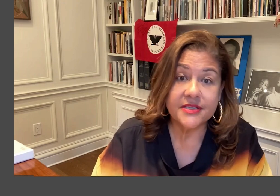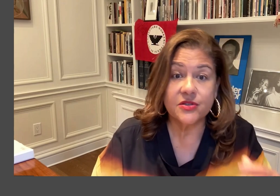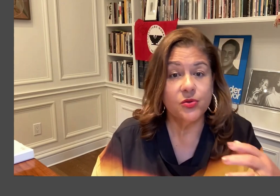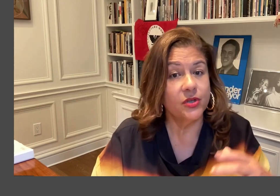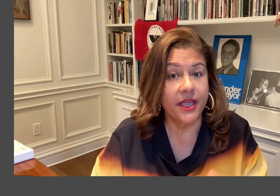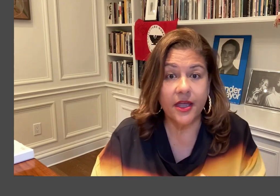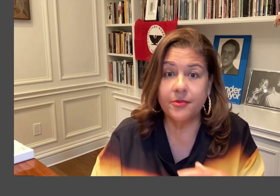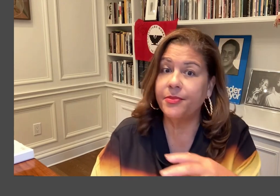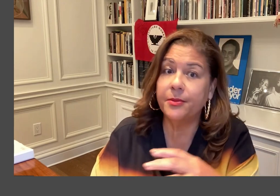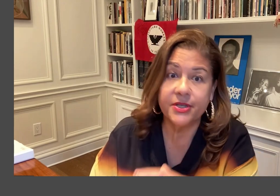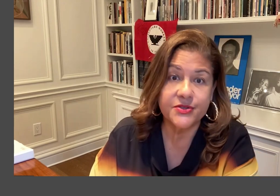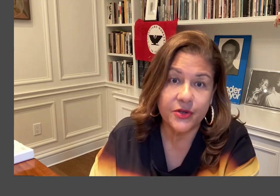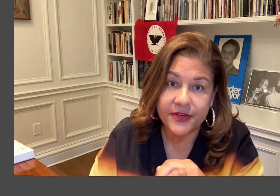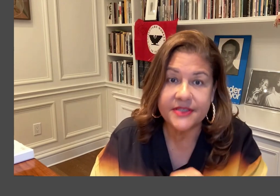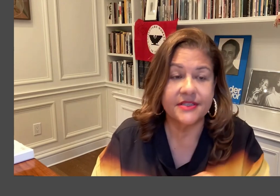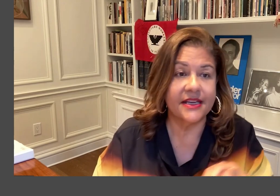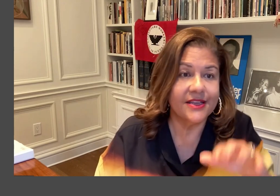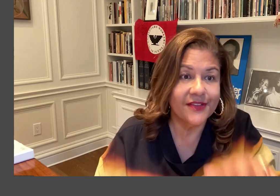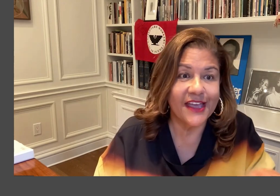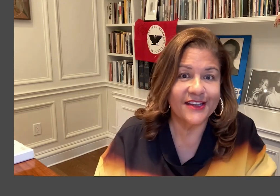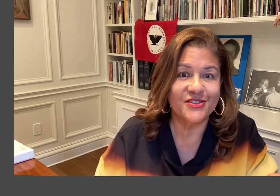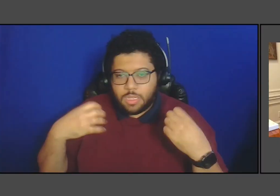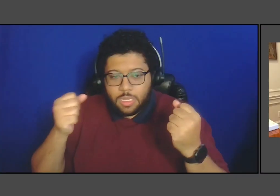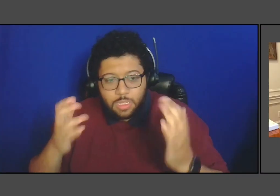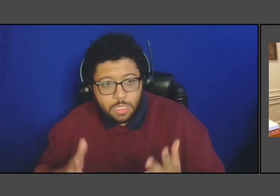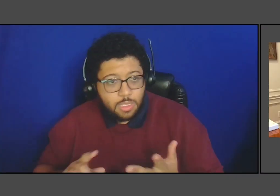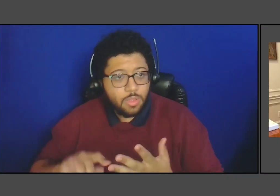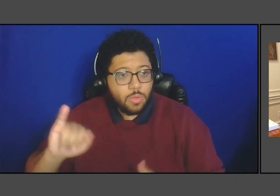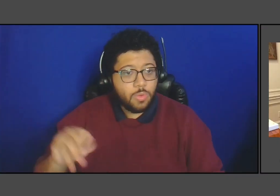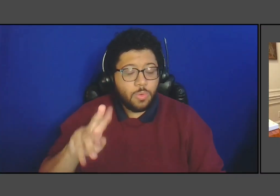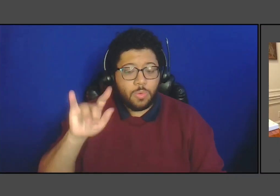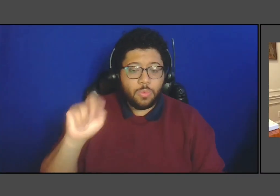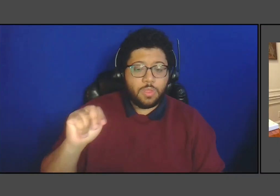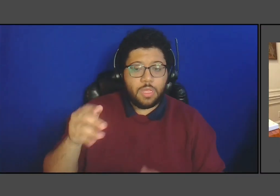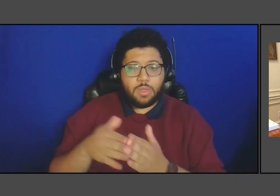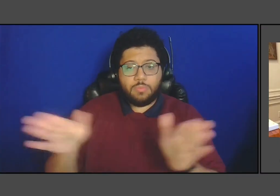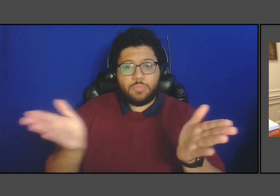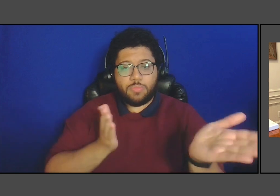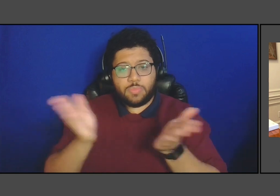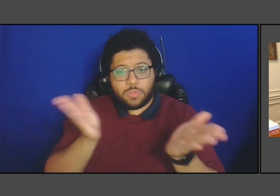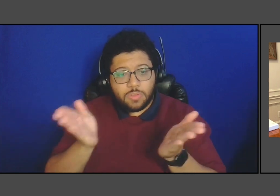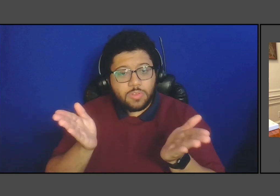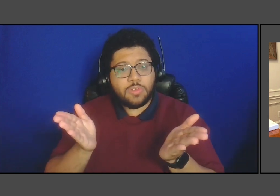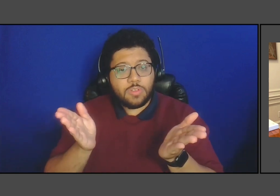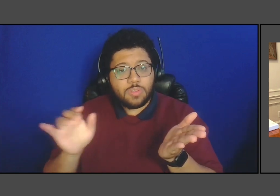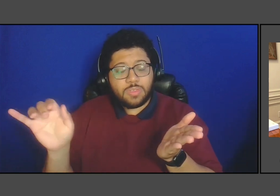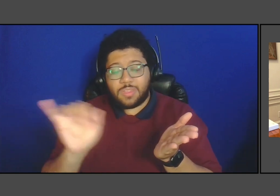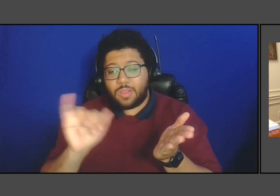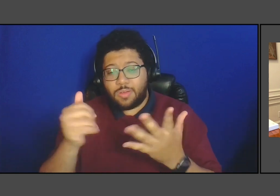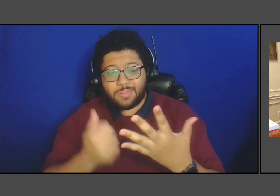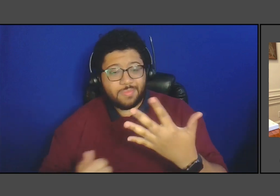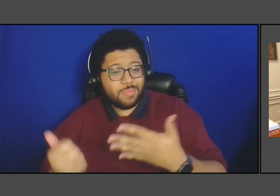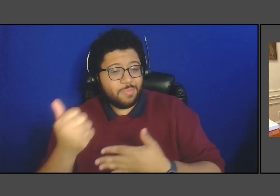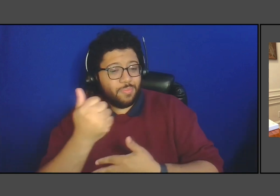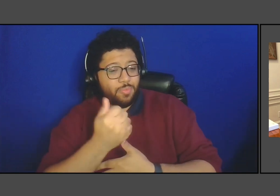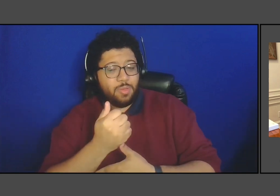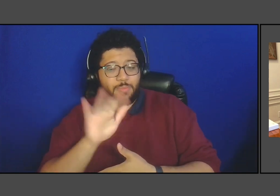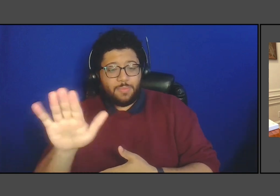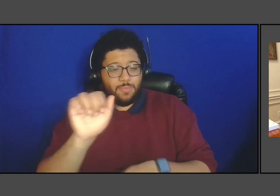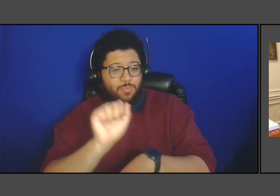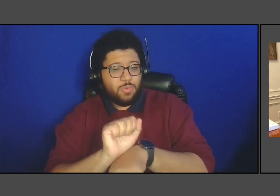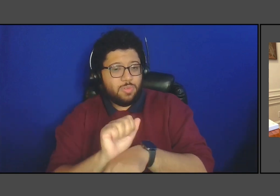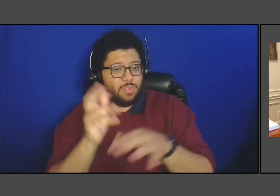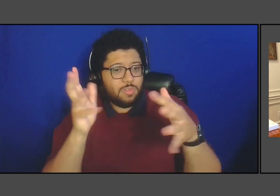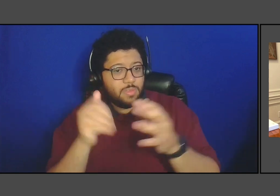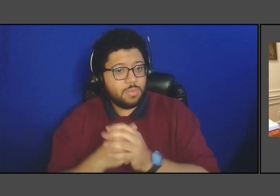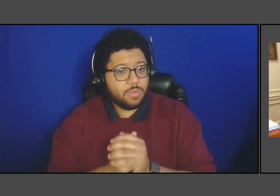a journalist, Julián, public service, and even that is just going to primary aspects of your work. So if you could each talk about